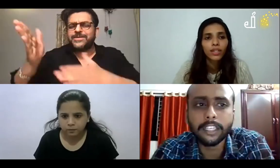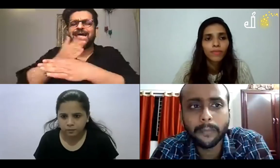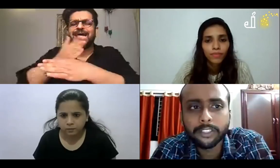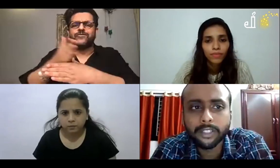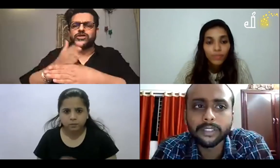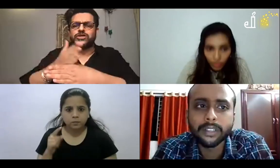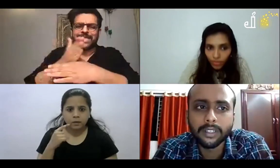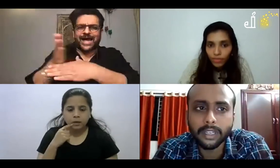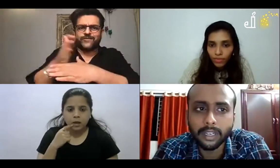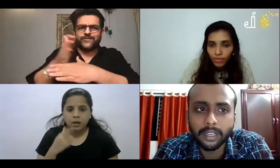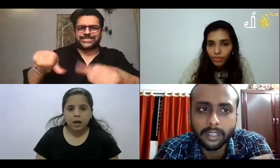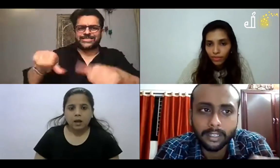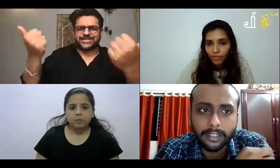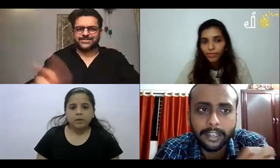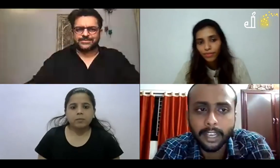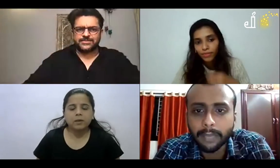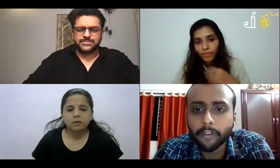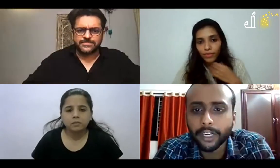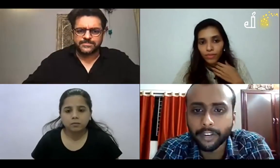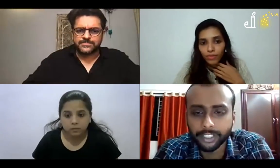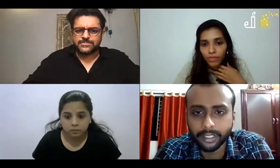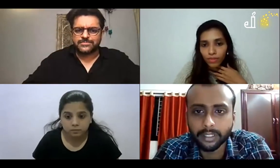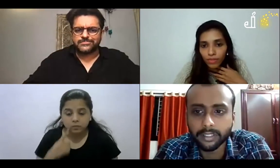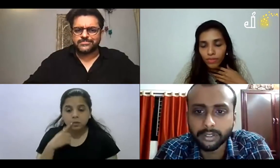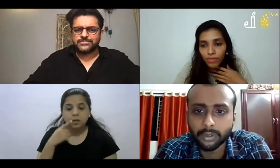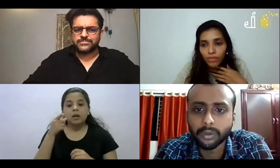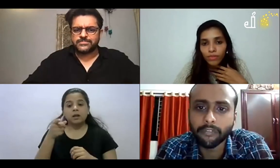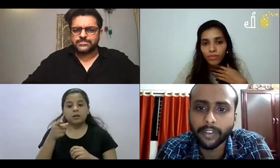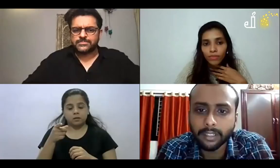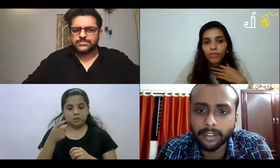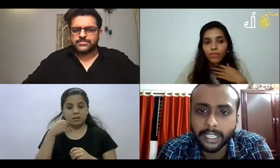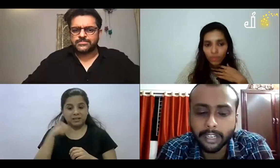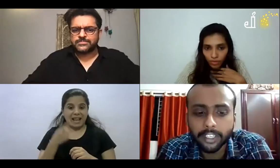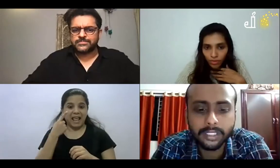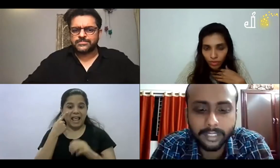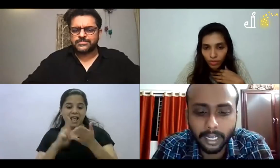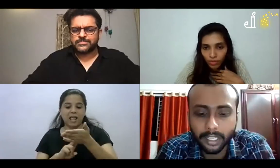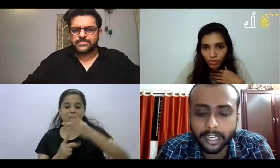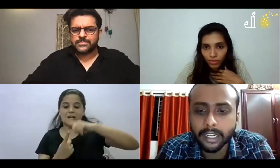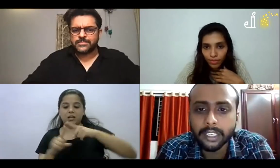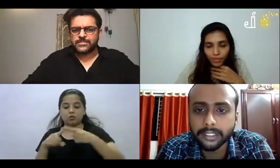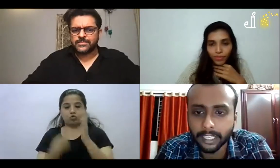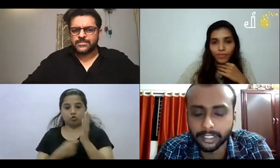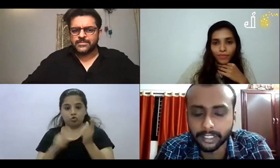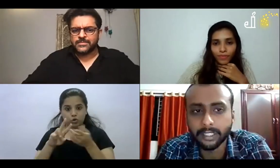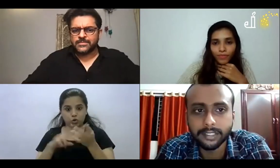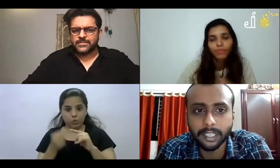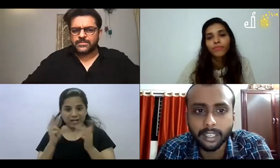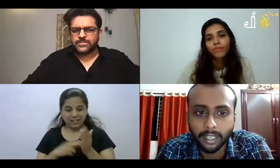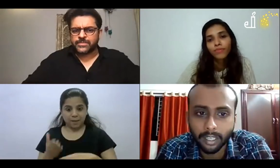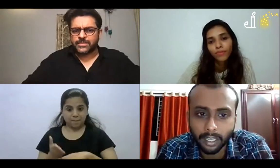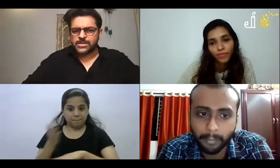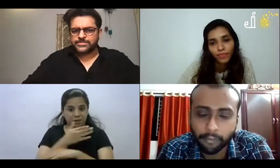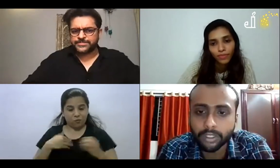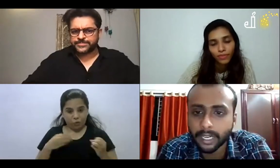See, Like it depends on the I mean, maybe time of intervention. So when the intervention is done in an early stage, let's